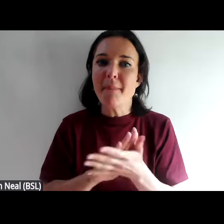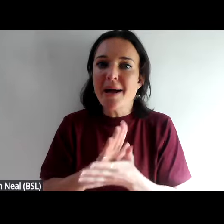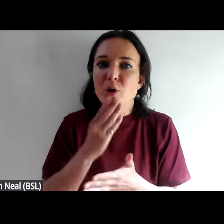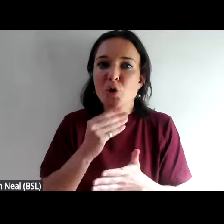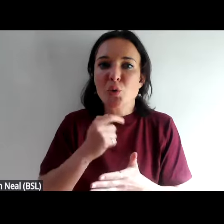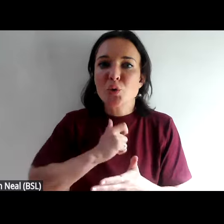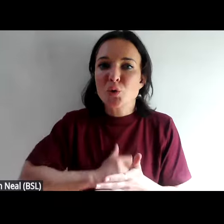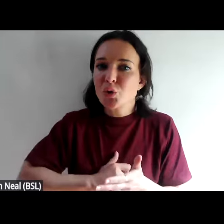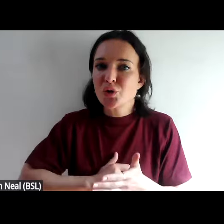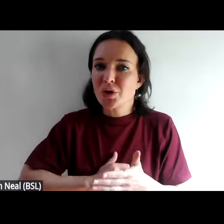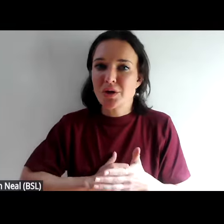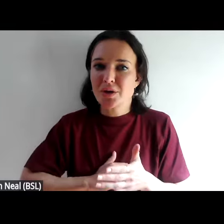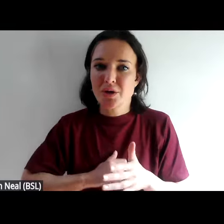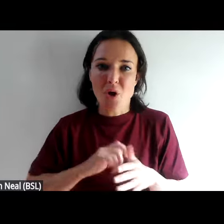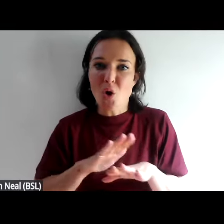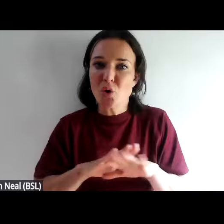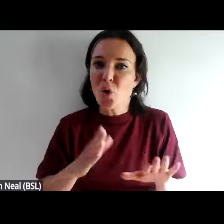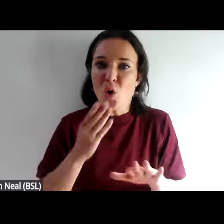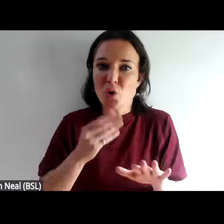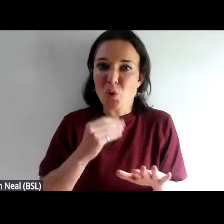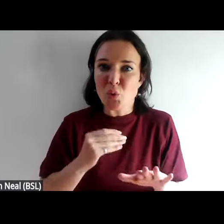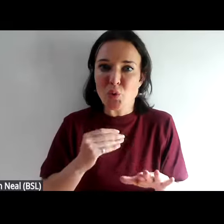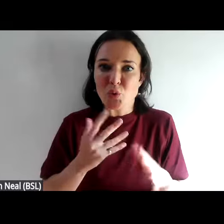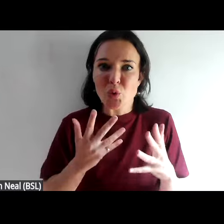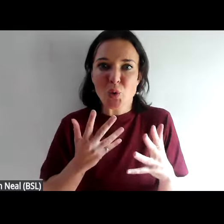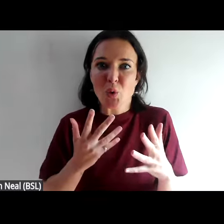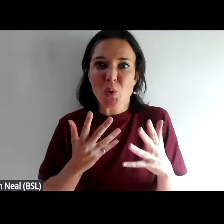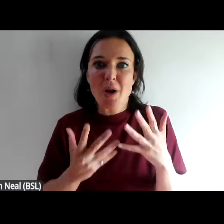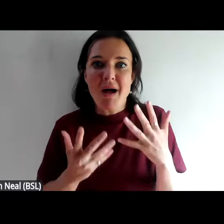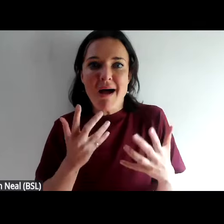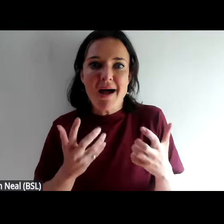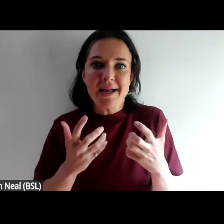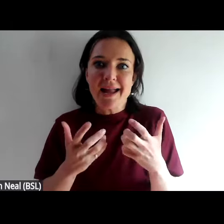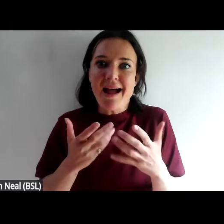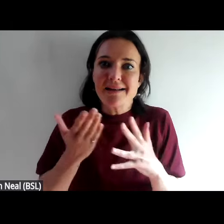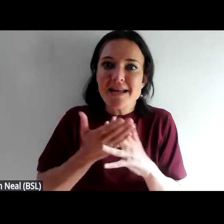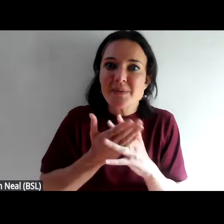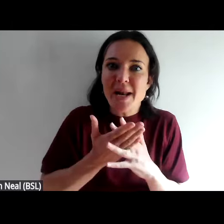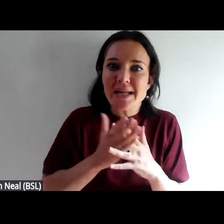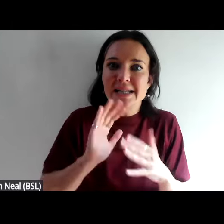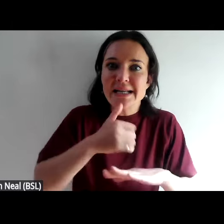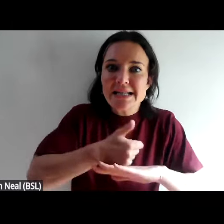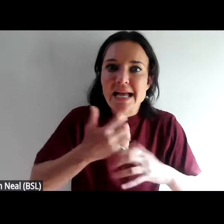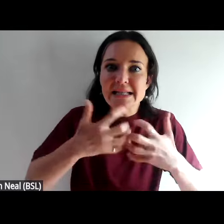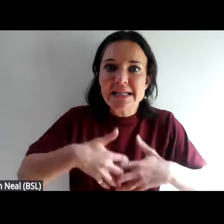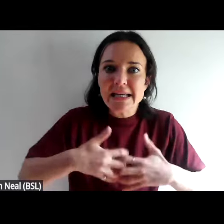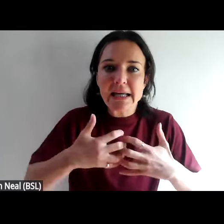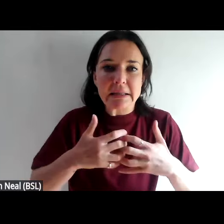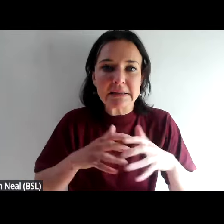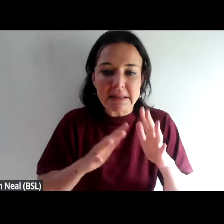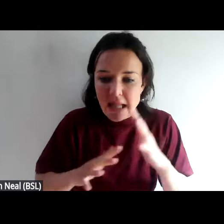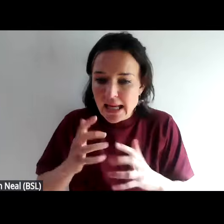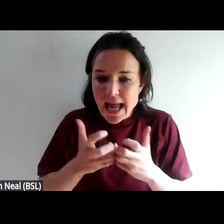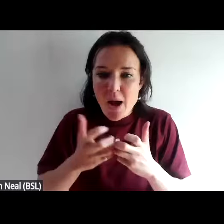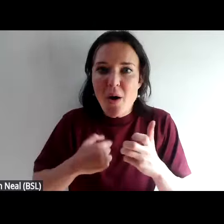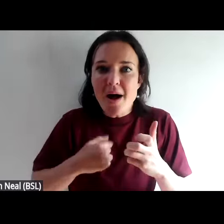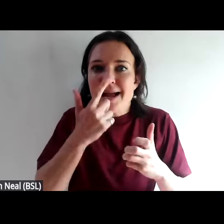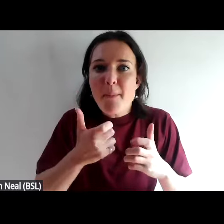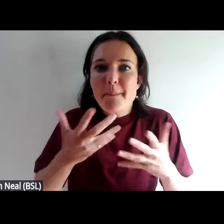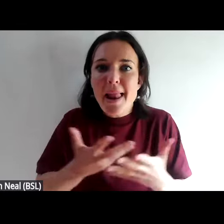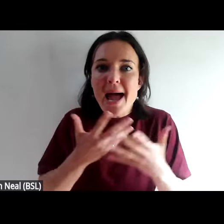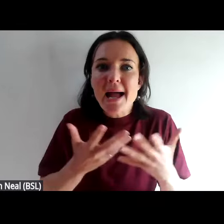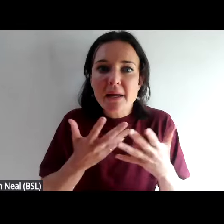maybe are not used to it of having to go through and look through accessibility settings so that they are able to play. When